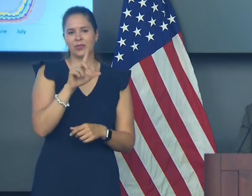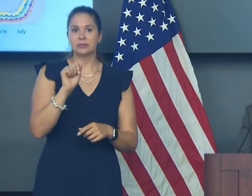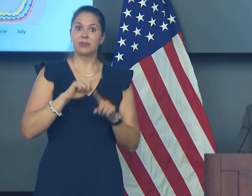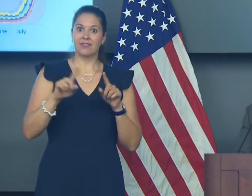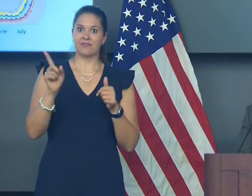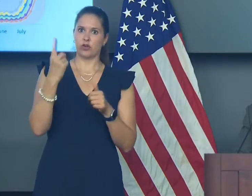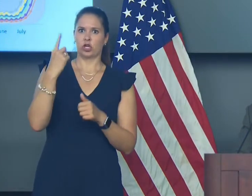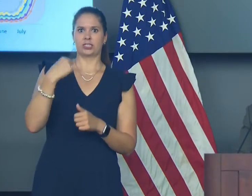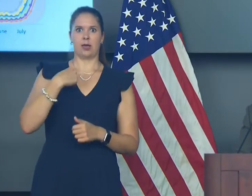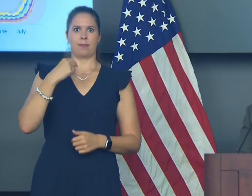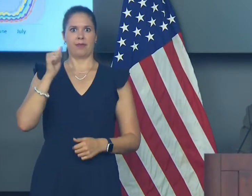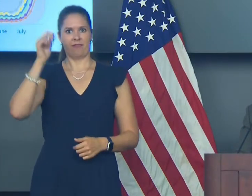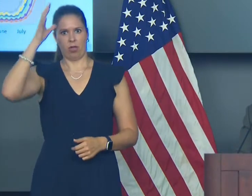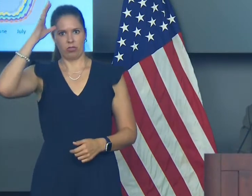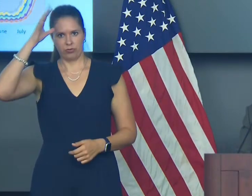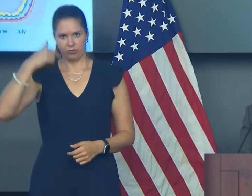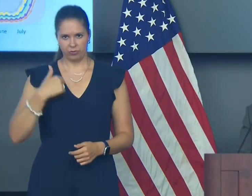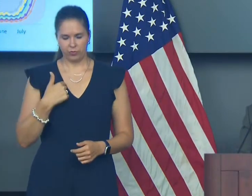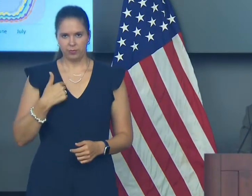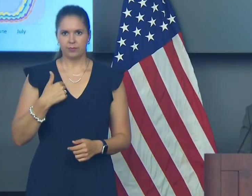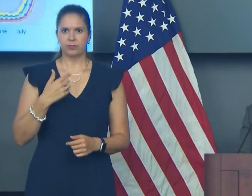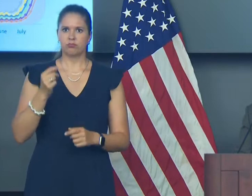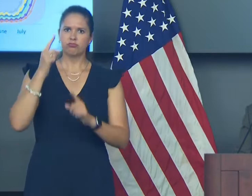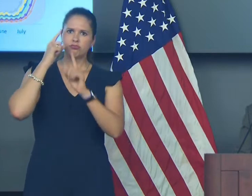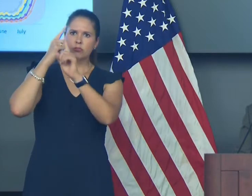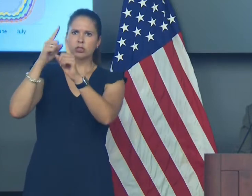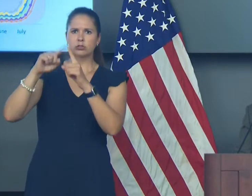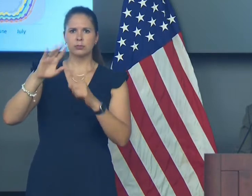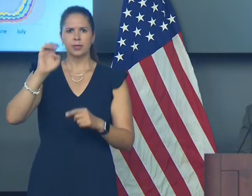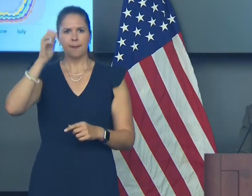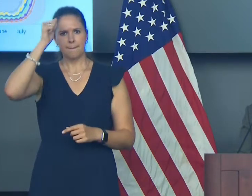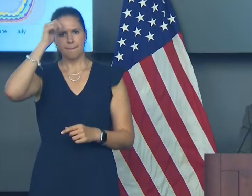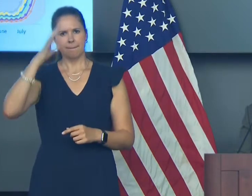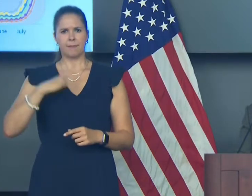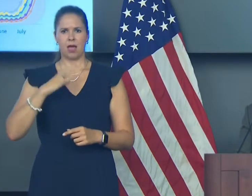I'm a parent and strive to be a man of God.